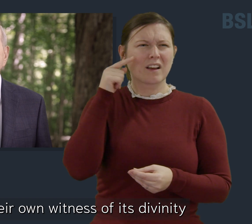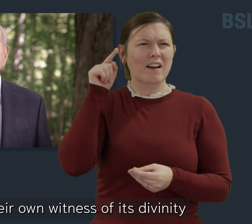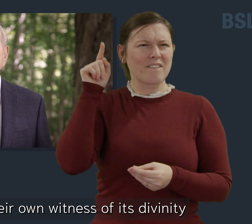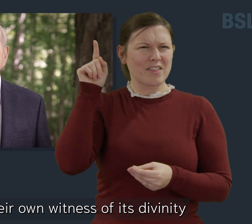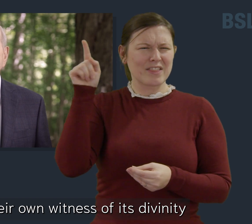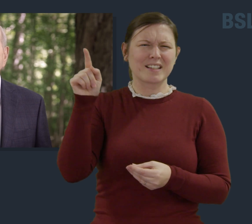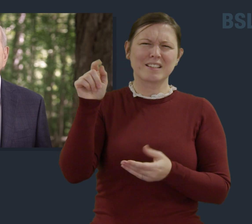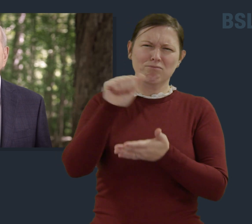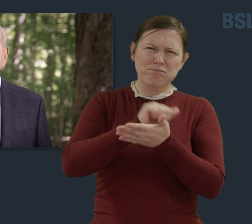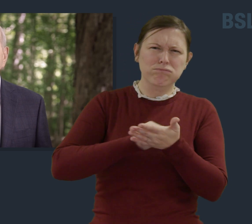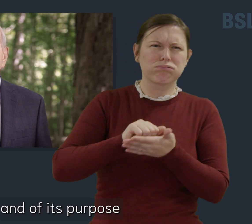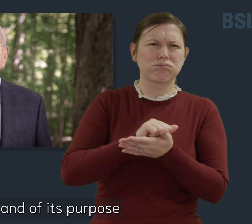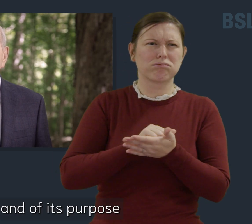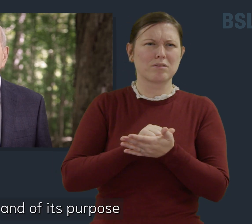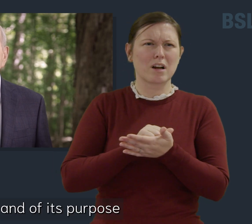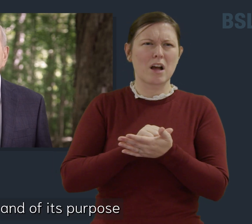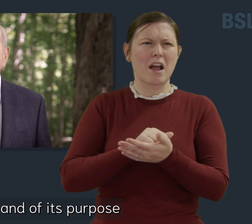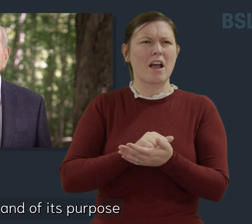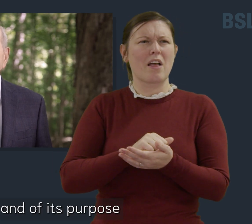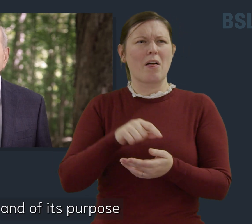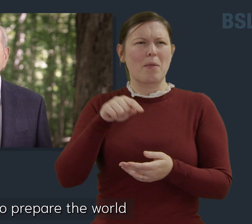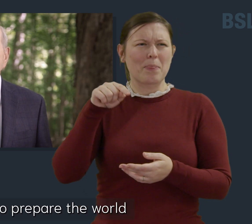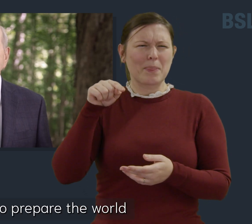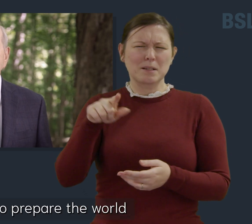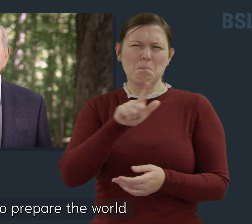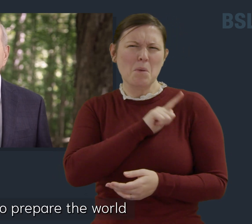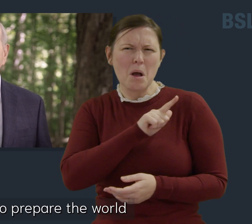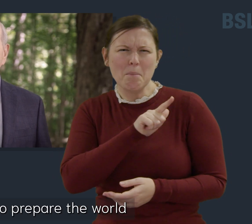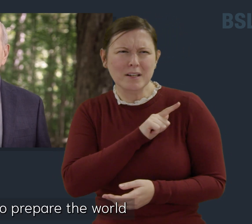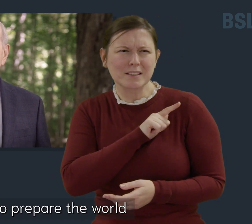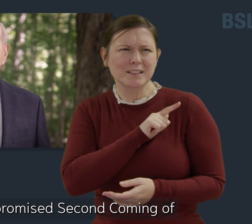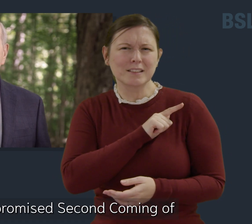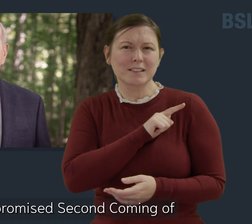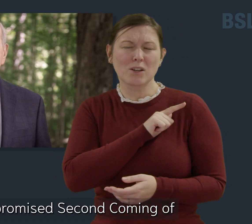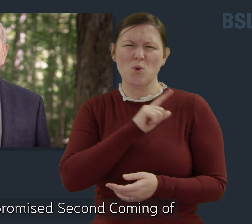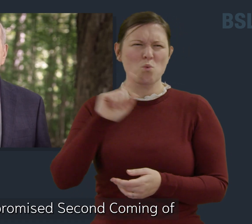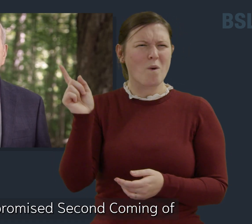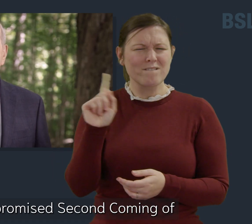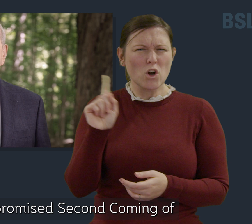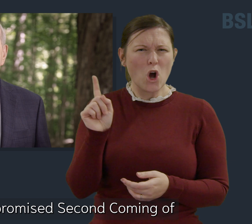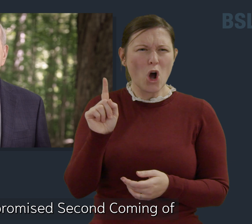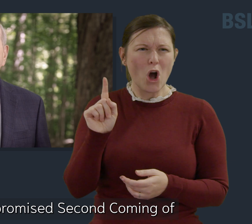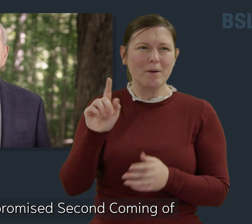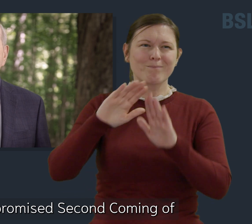its divinity and of its purpose to prepare the world